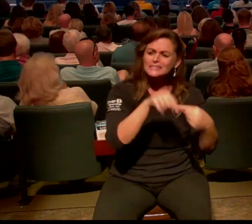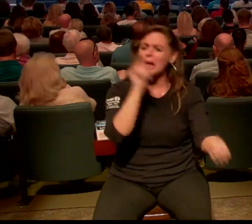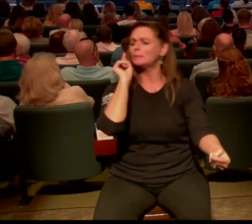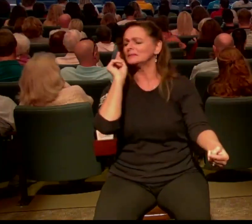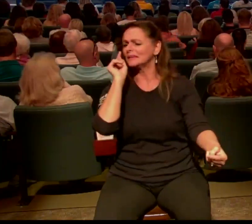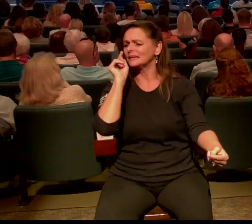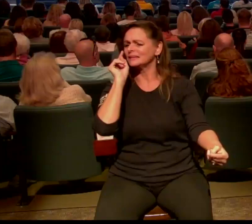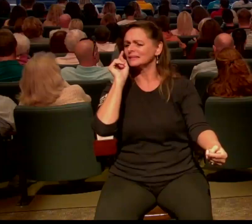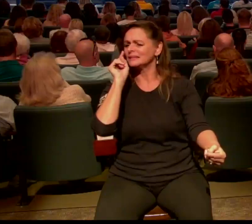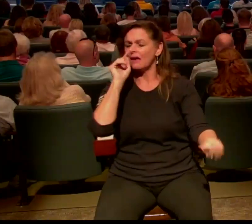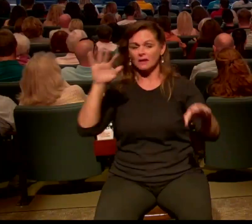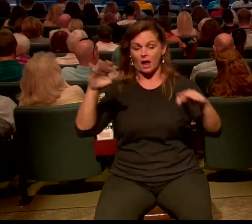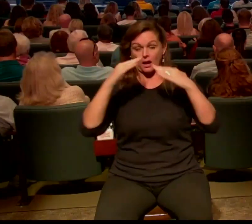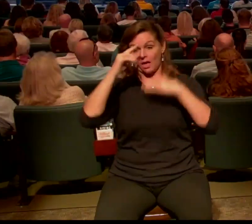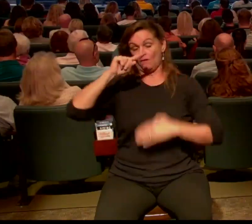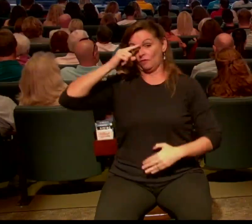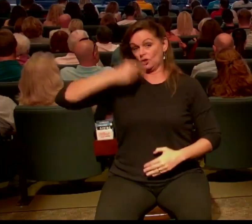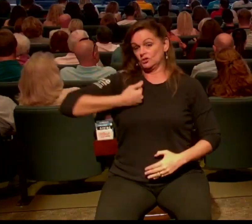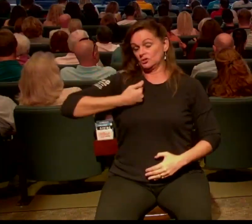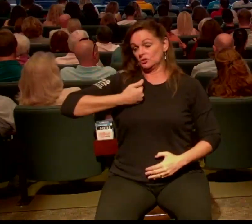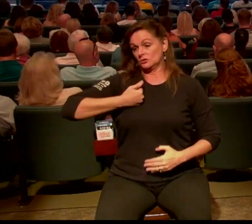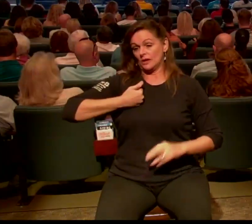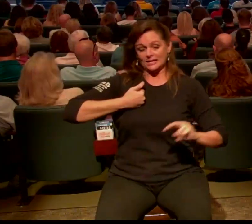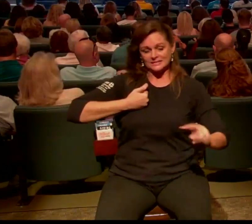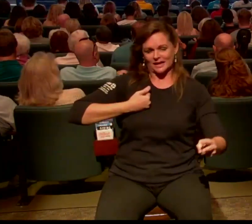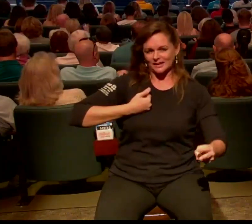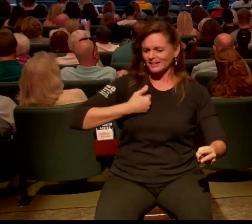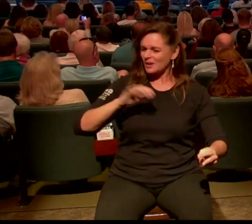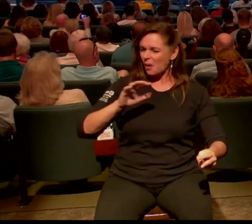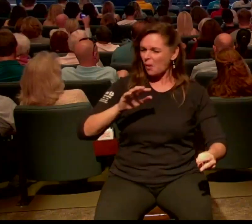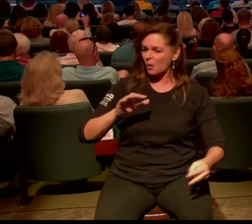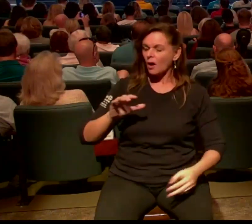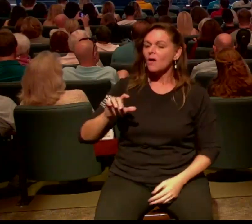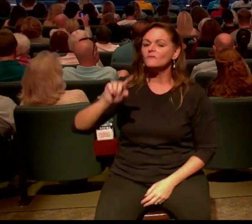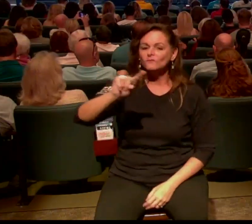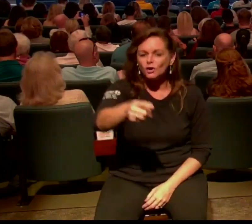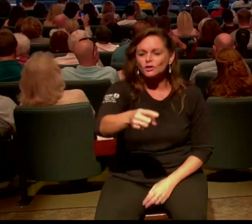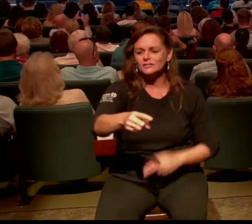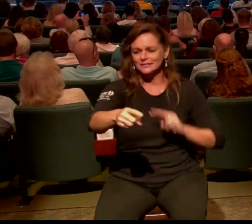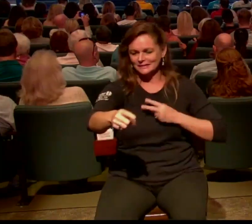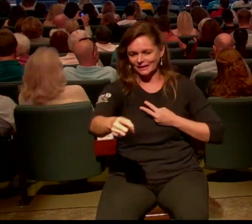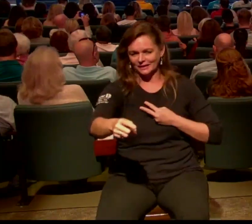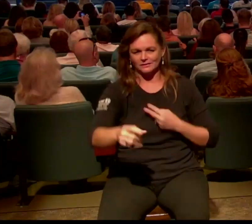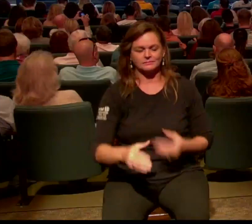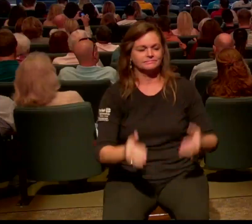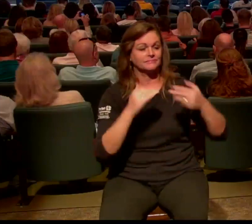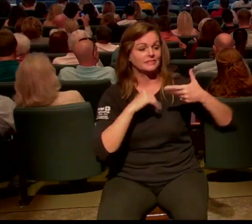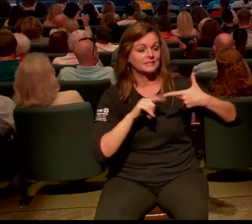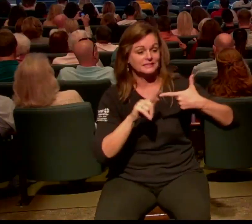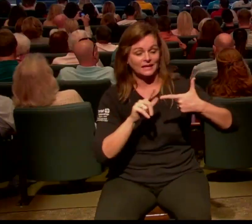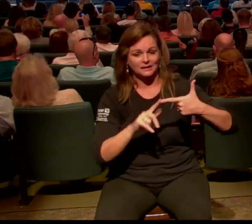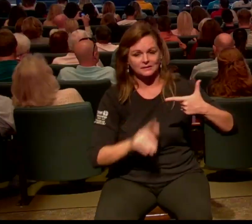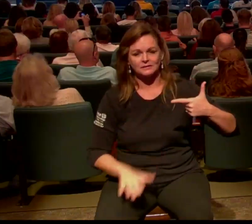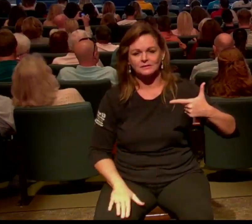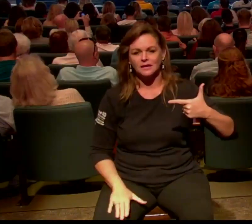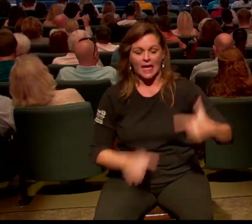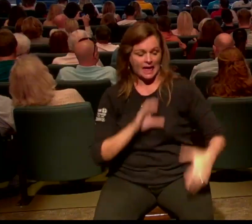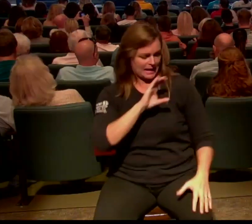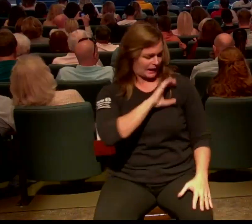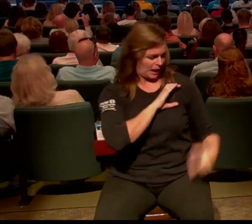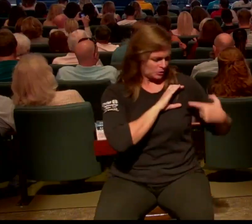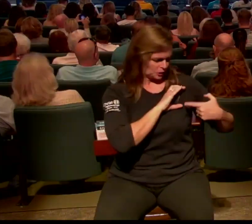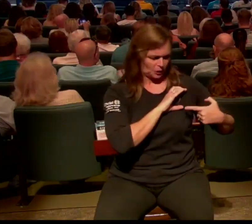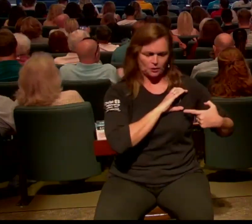leadership is character over comfort. When I was with you a few weeks ago, and when we were on the Thanksgiving weekend, I